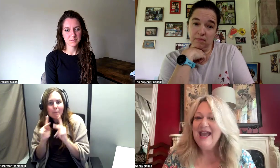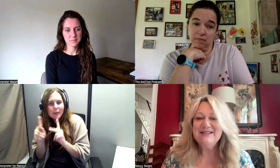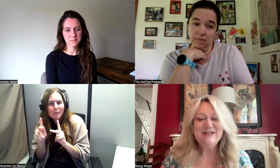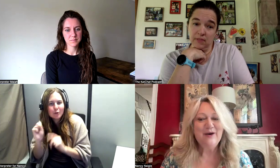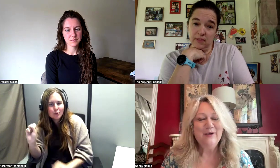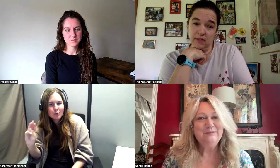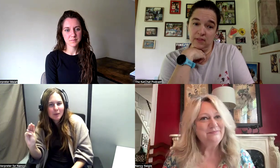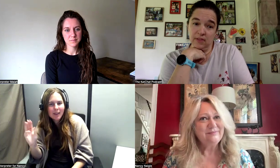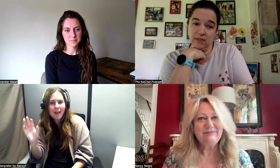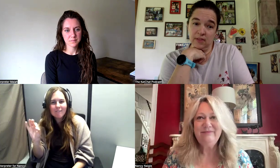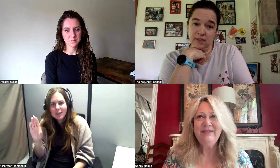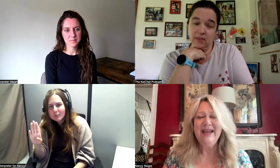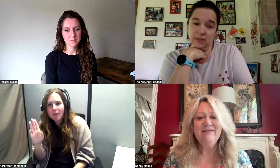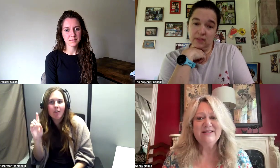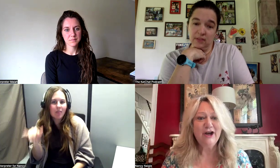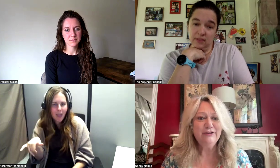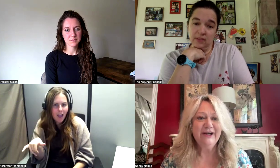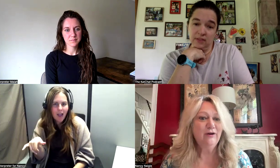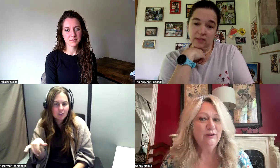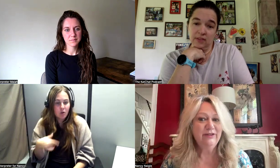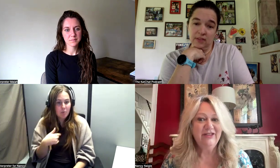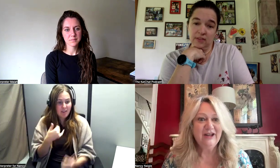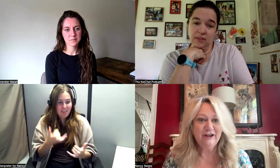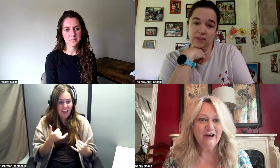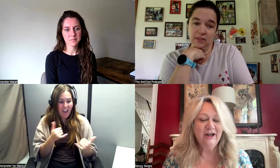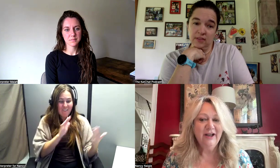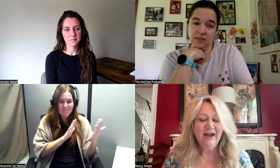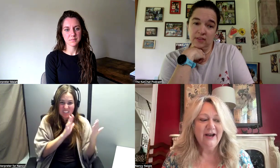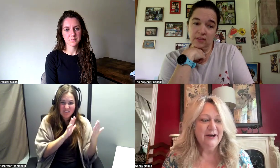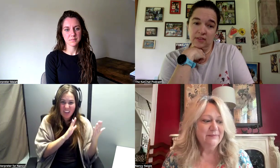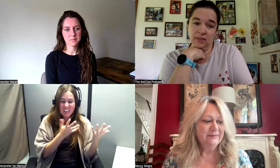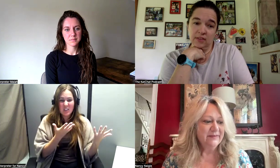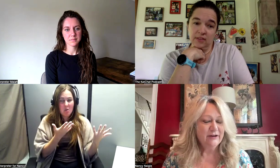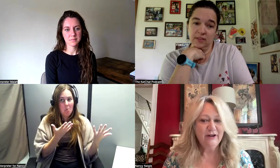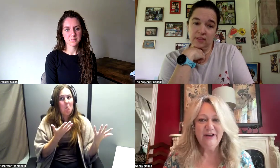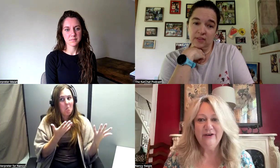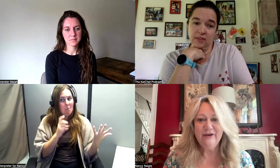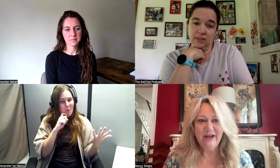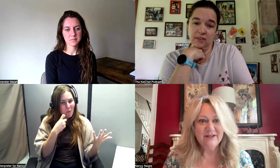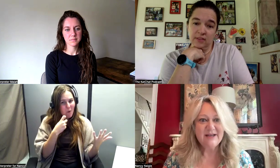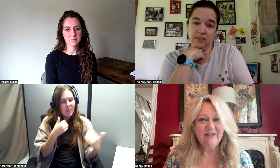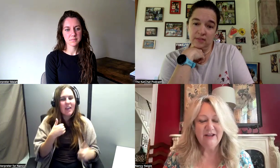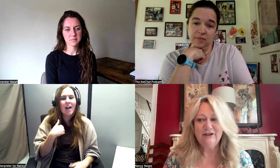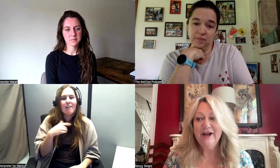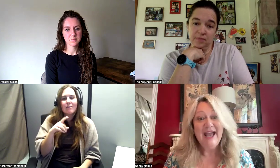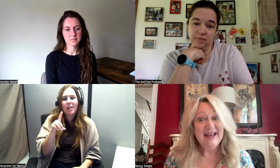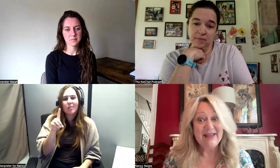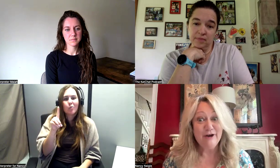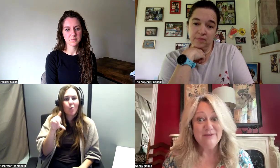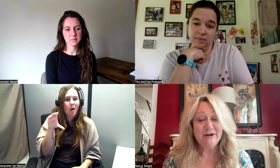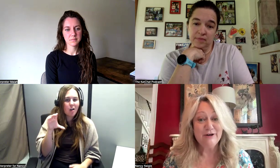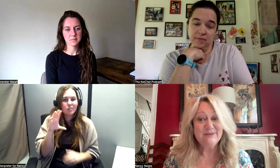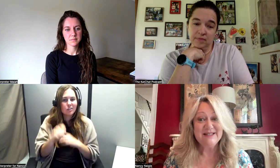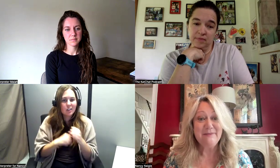way. And so they have this 100-year-old theater, the Colonial in South Hill. And at